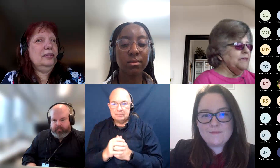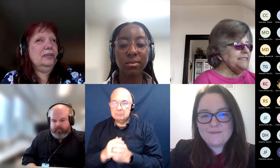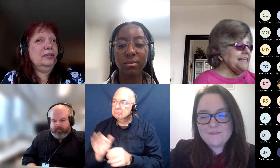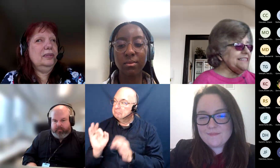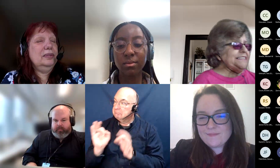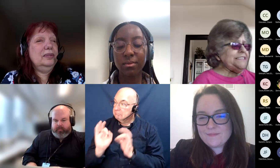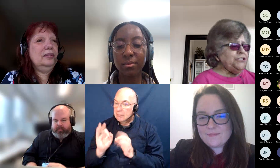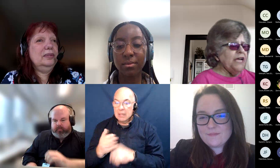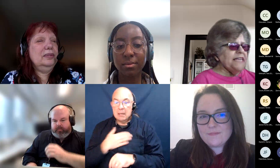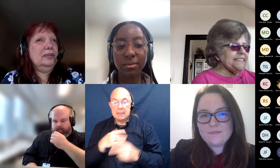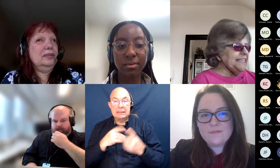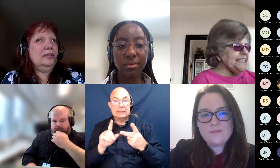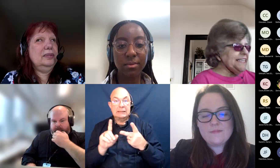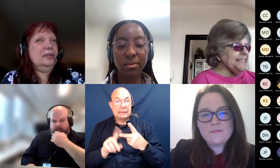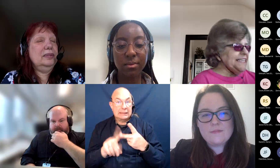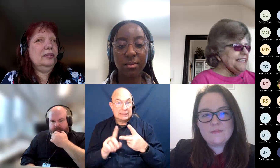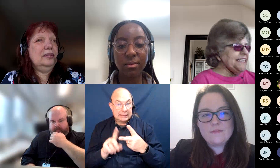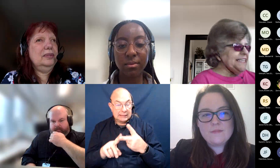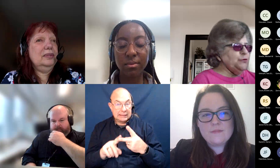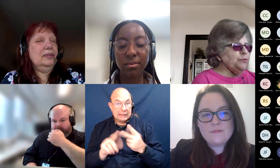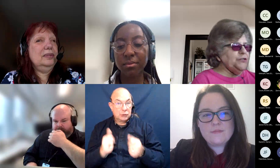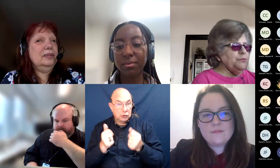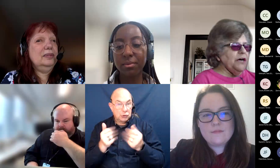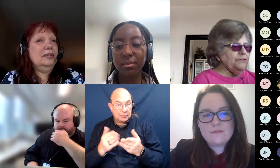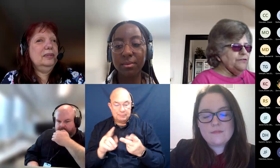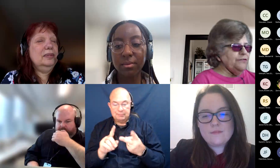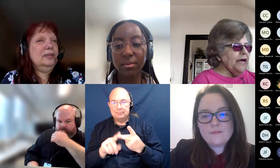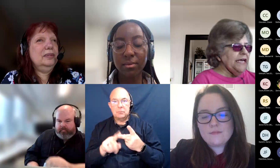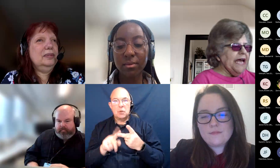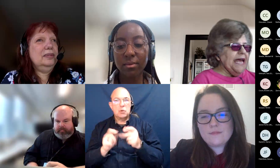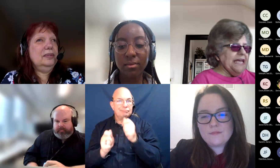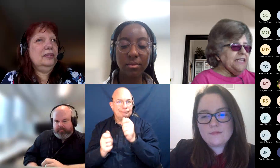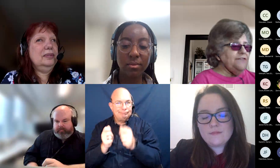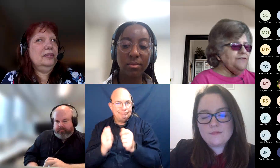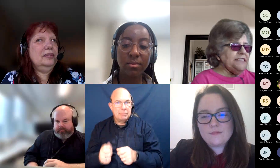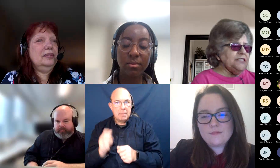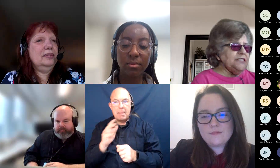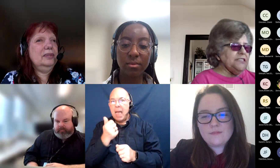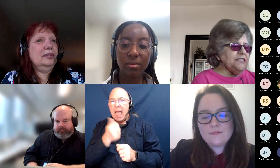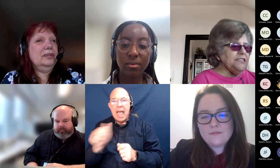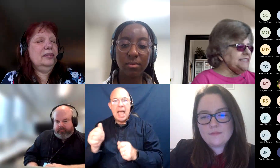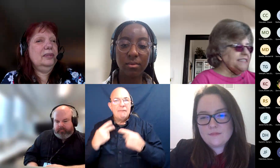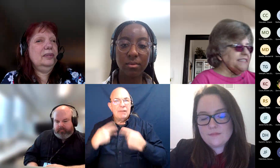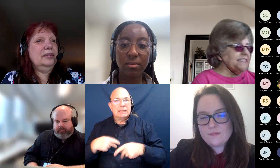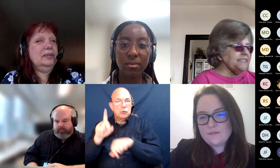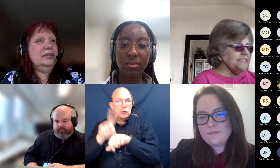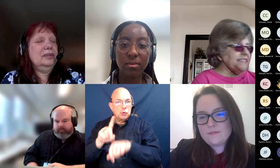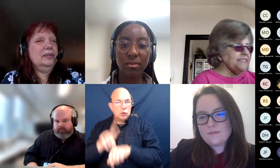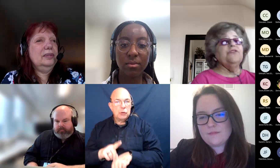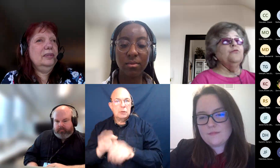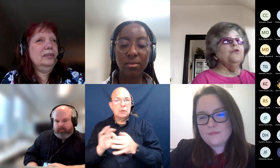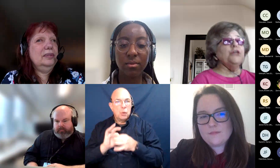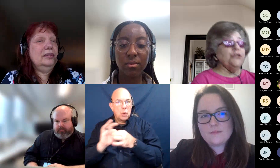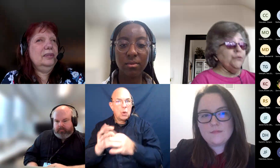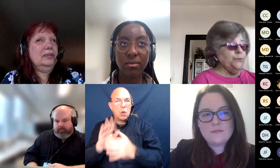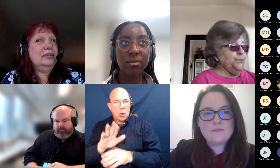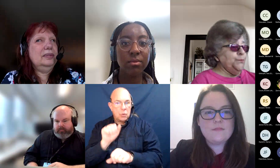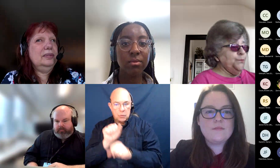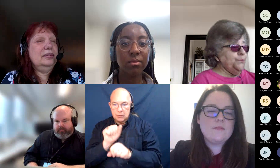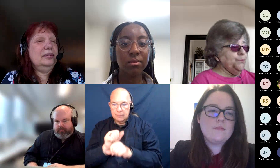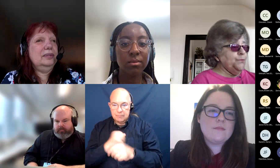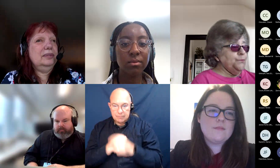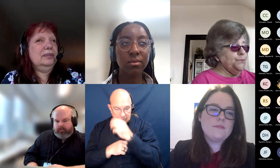Excellent. My second suggestion would be to modify any physical tasks associated with her work.